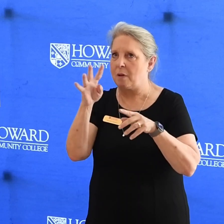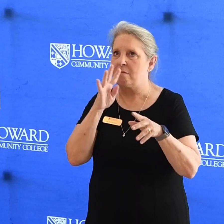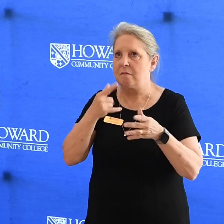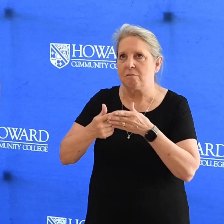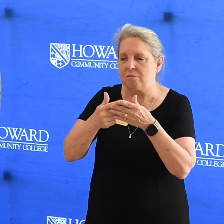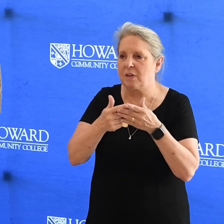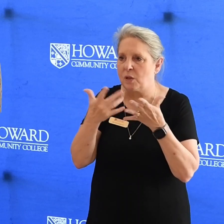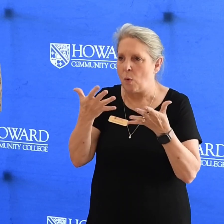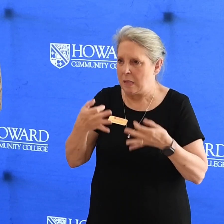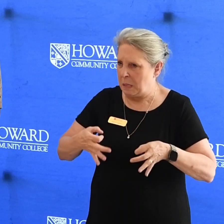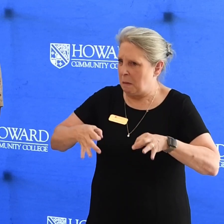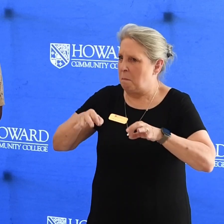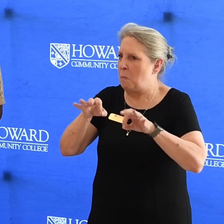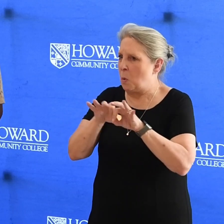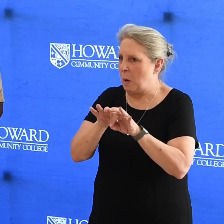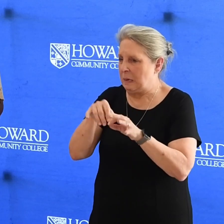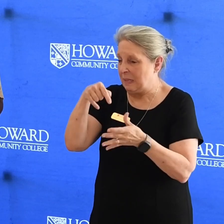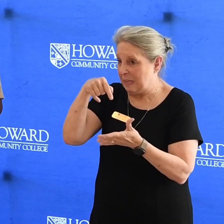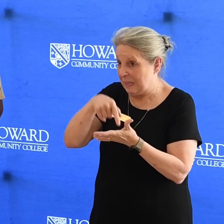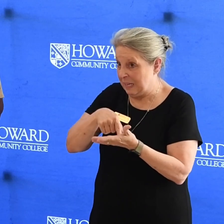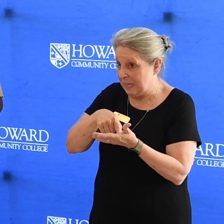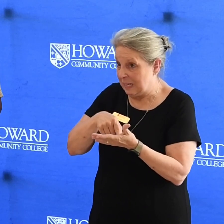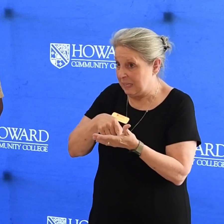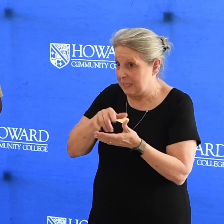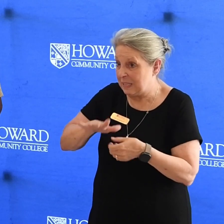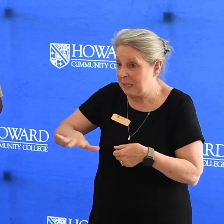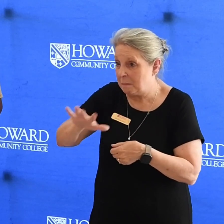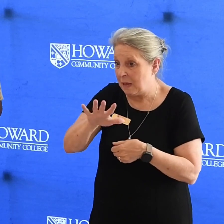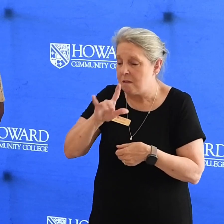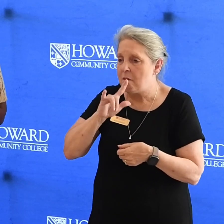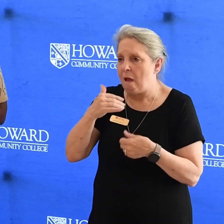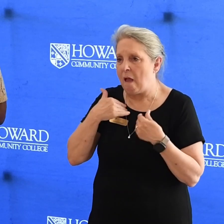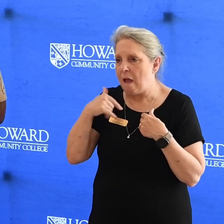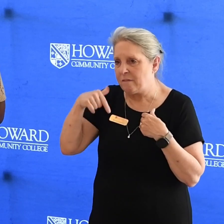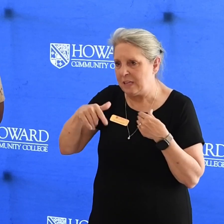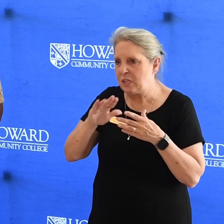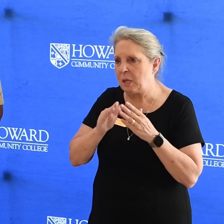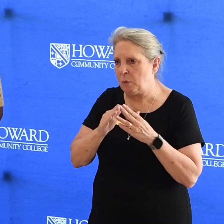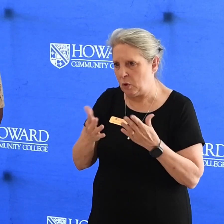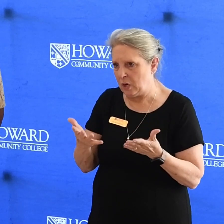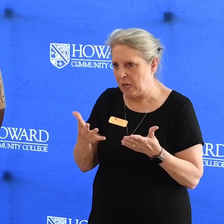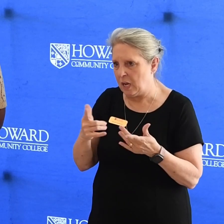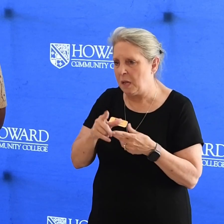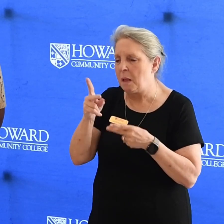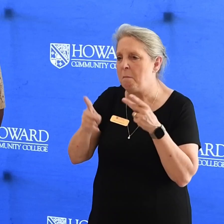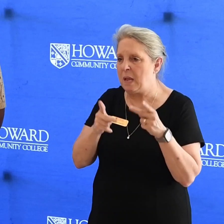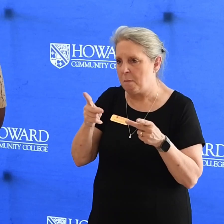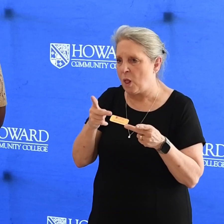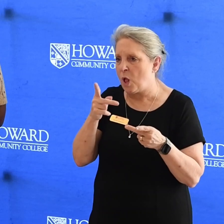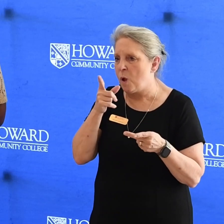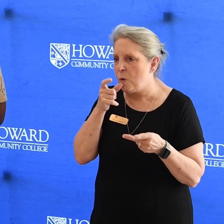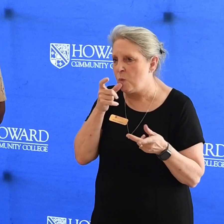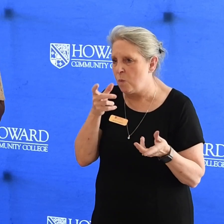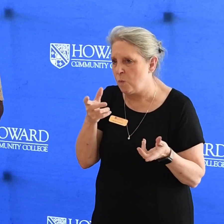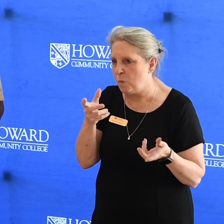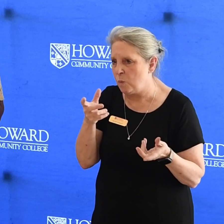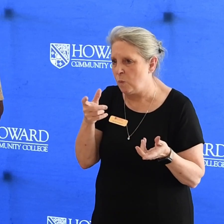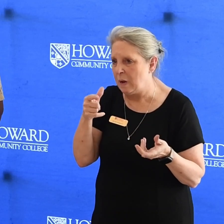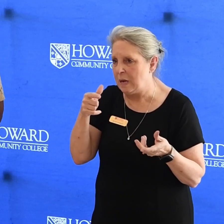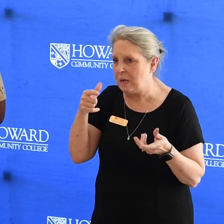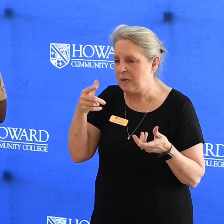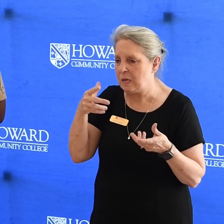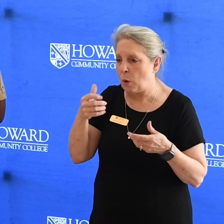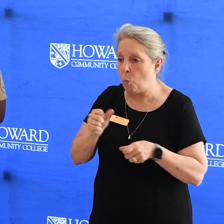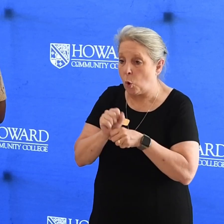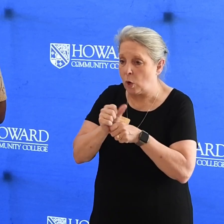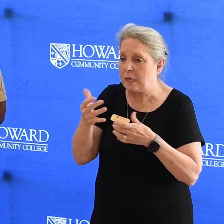about the importance that this space held in this community and to the people who were in these